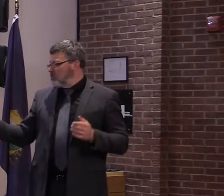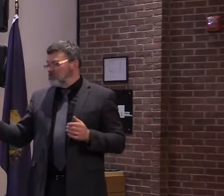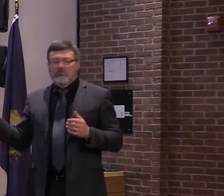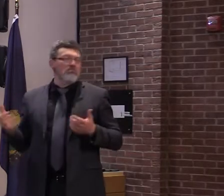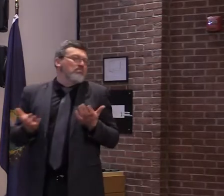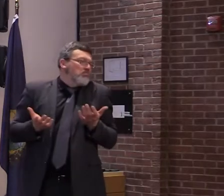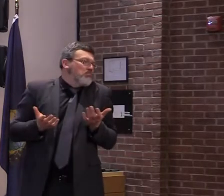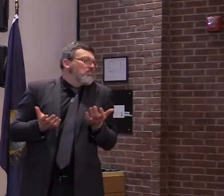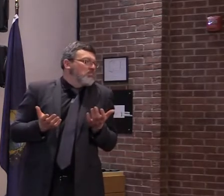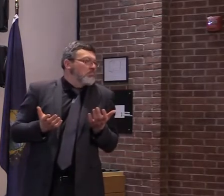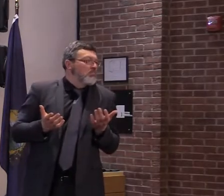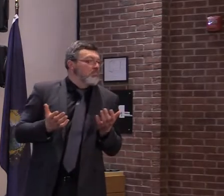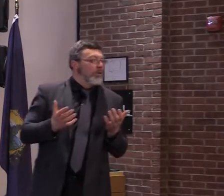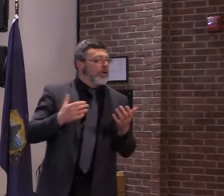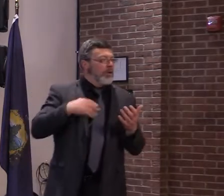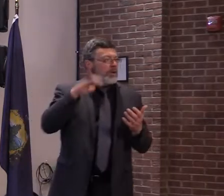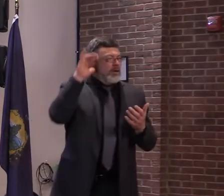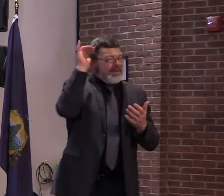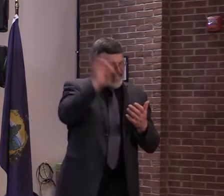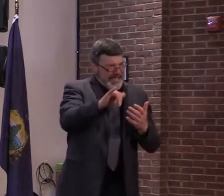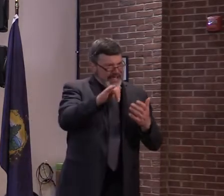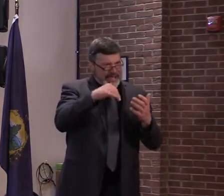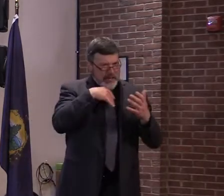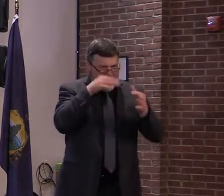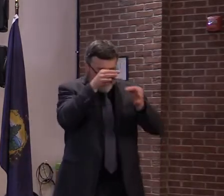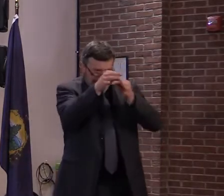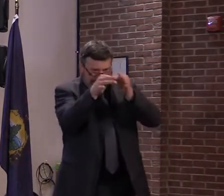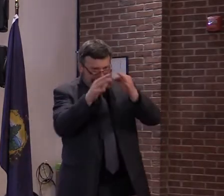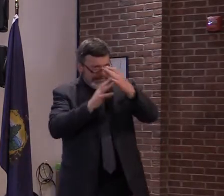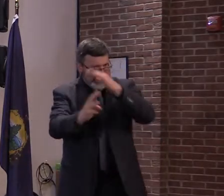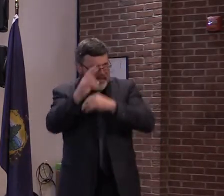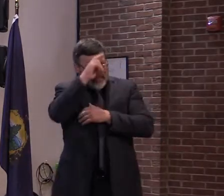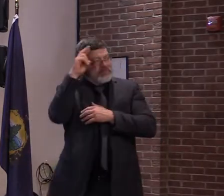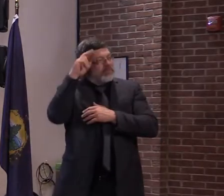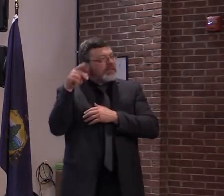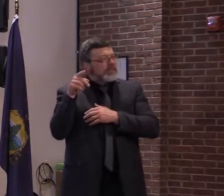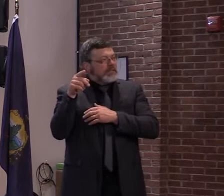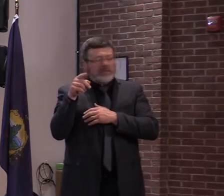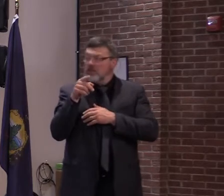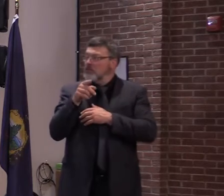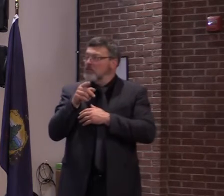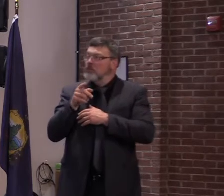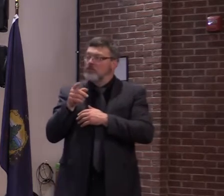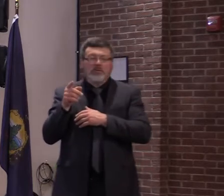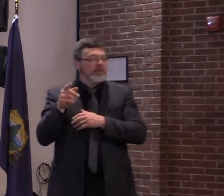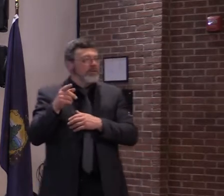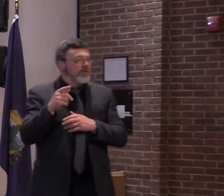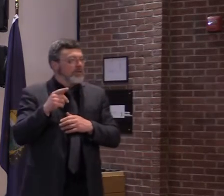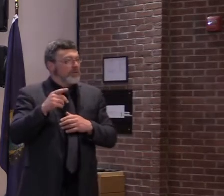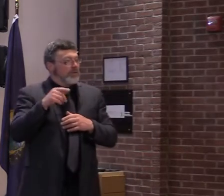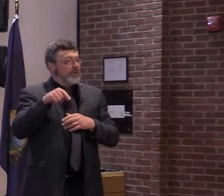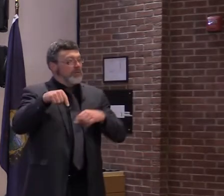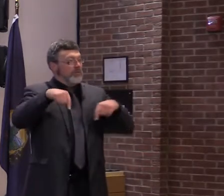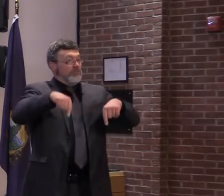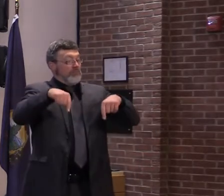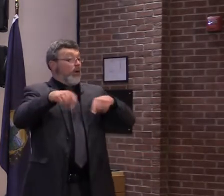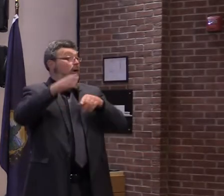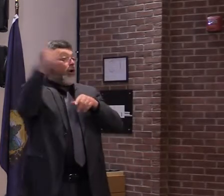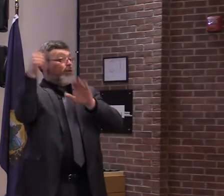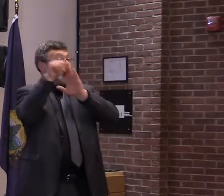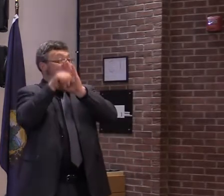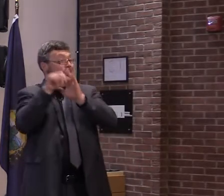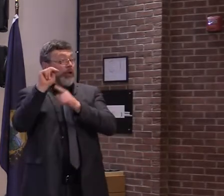talking about the hospitalizations, you may be aware that our neighboring state, New Hampshire, is now listing